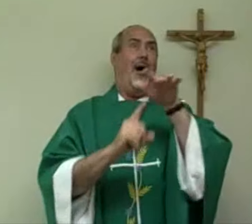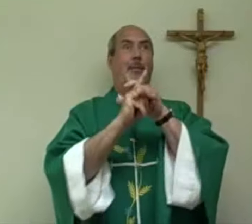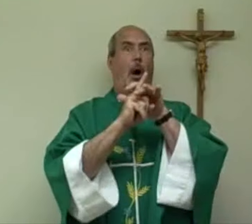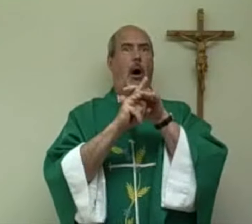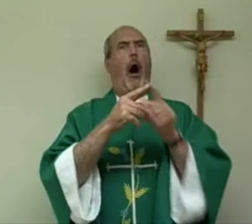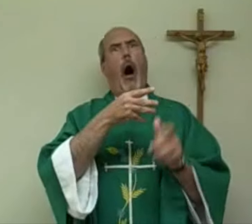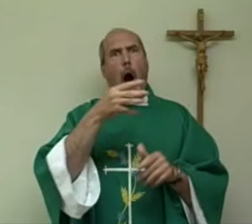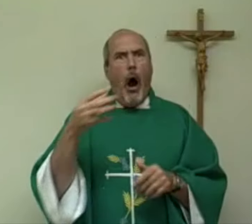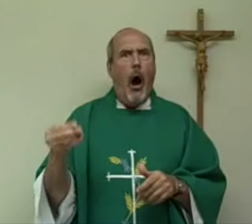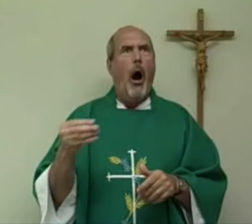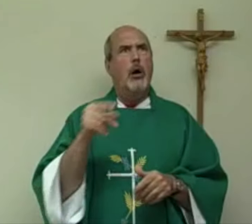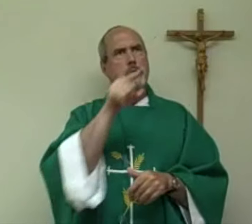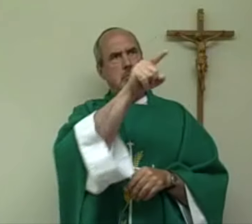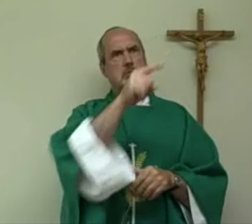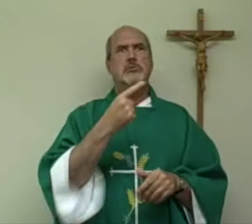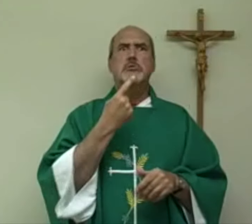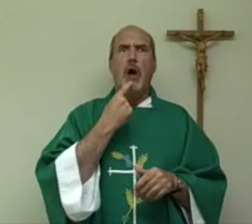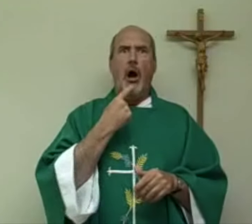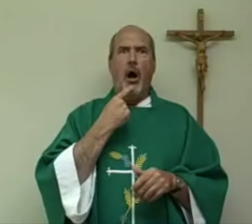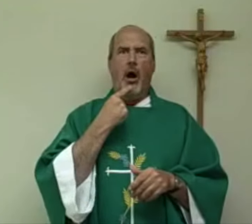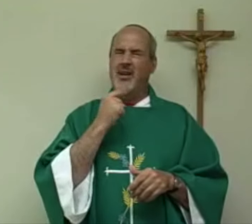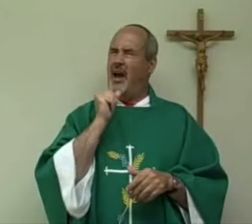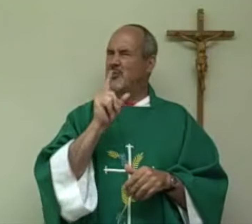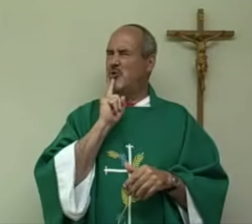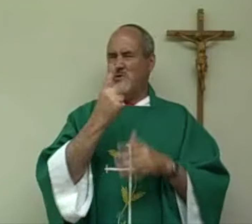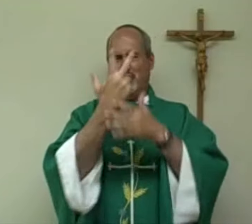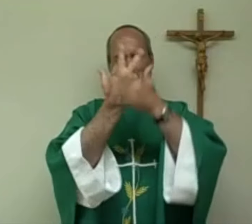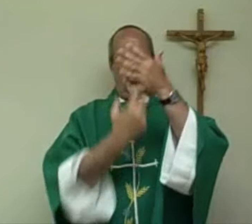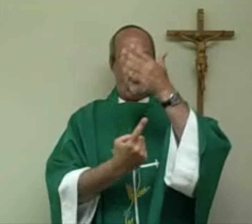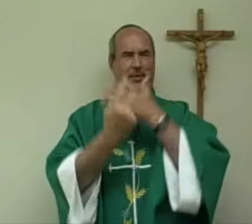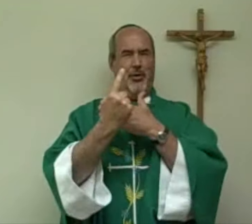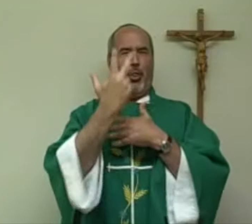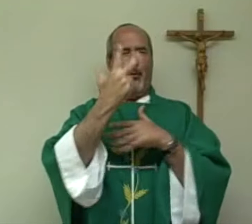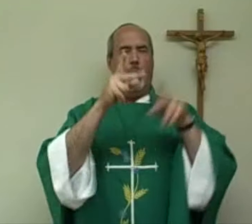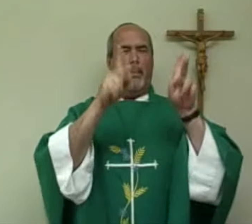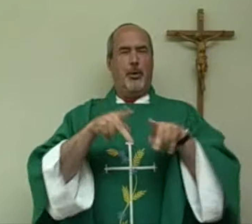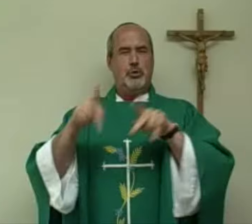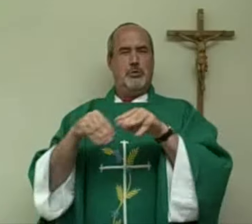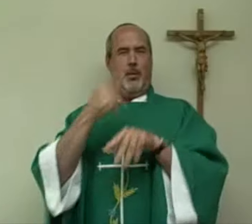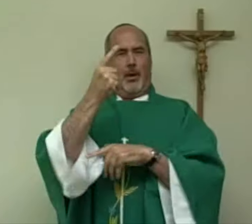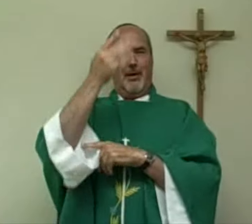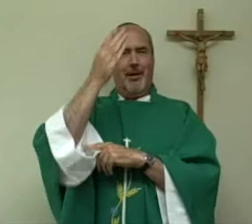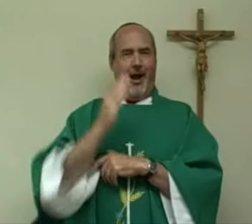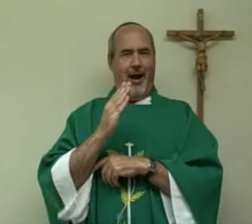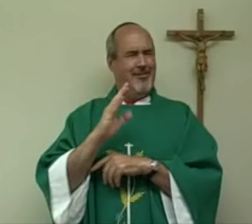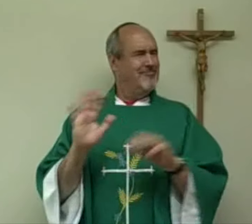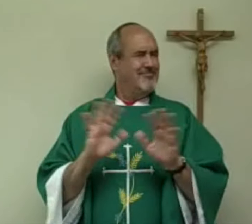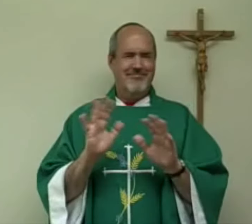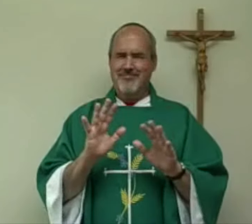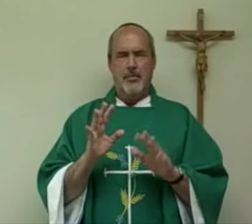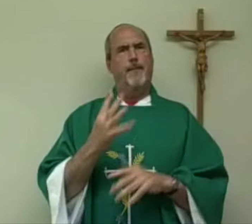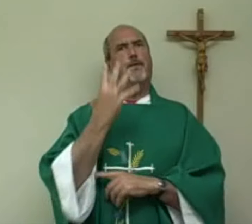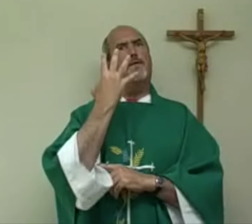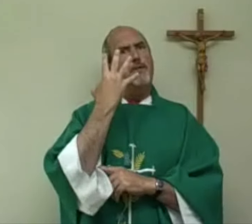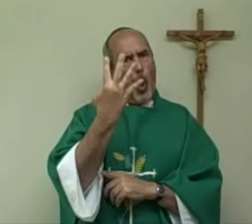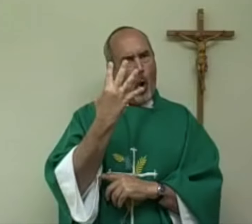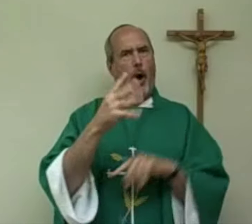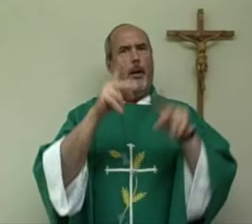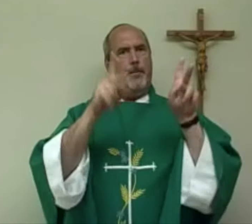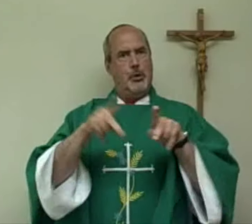person claims that they saw the Virgin Mary, and they claim that the Virgin Mary said that there wasn't a